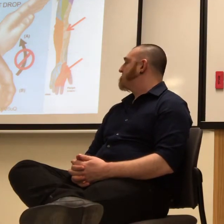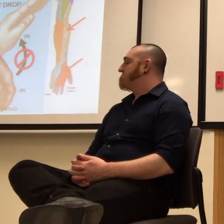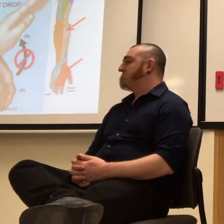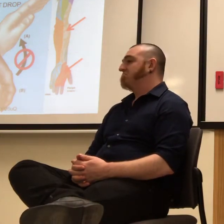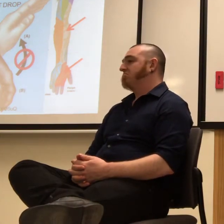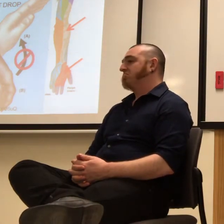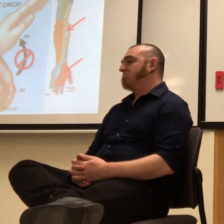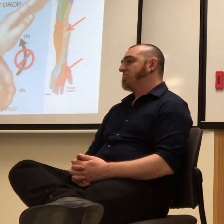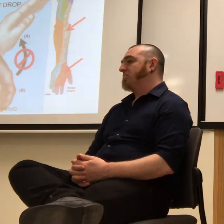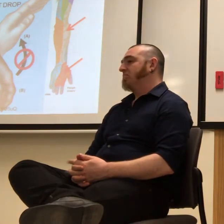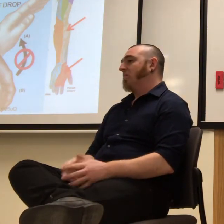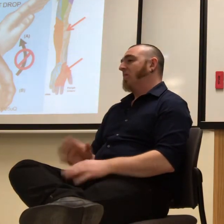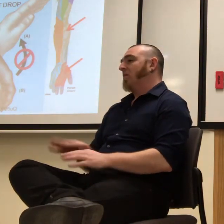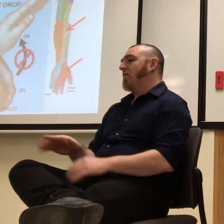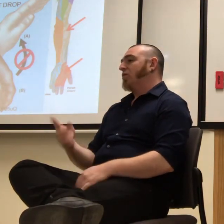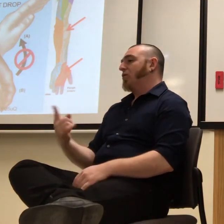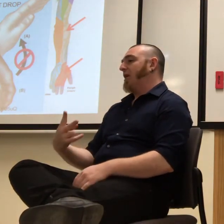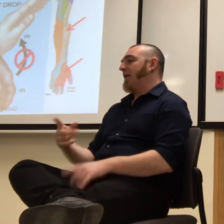On your half sheet,